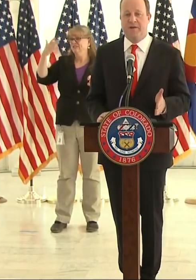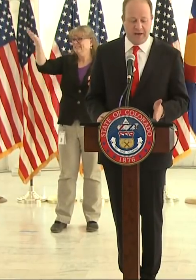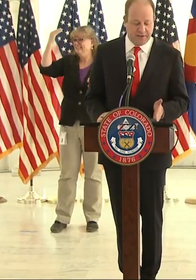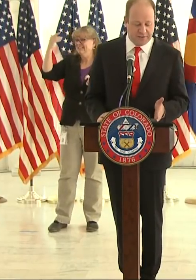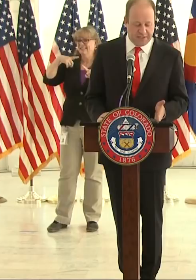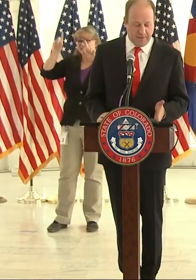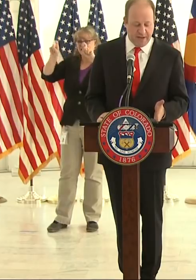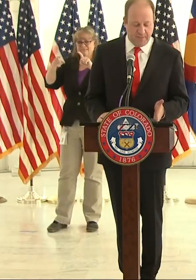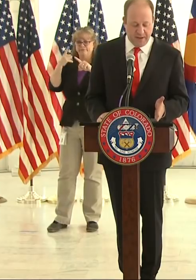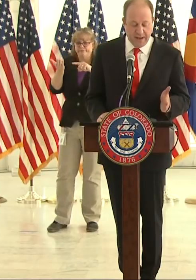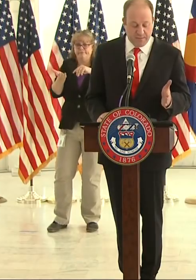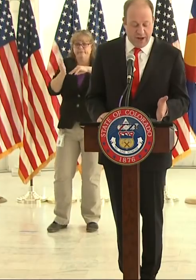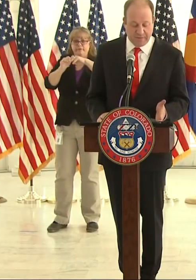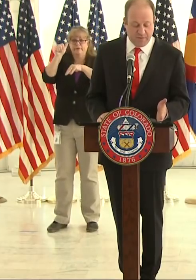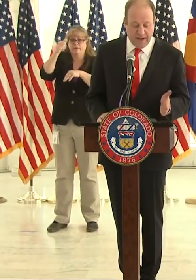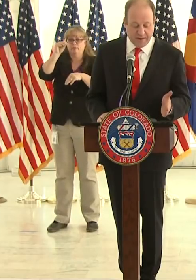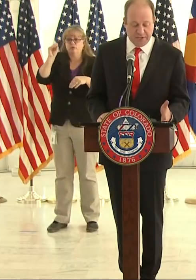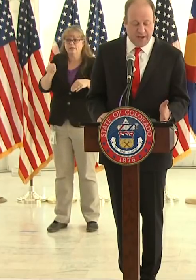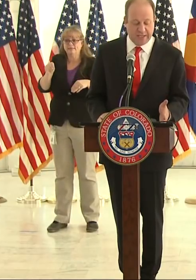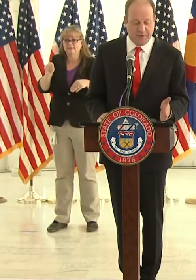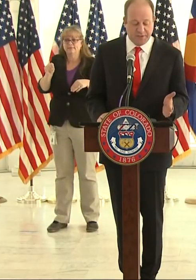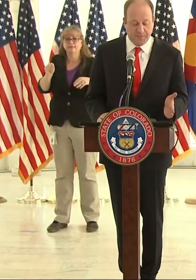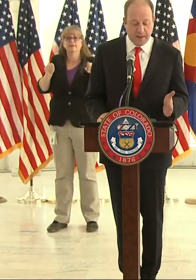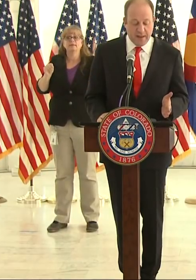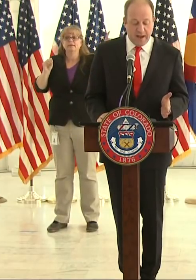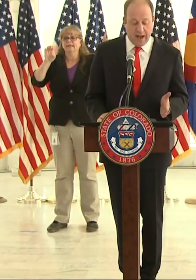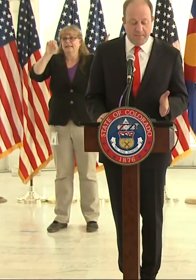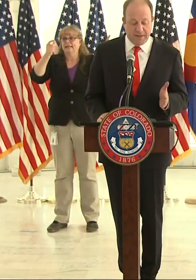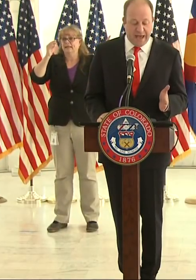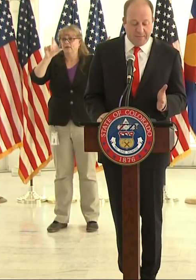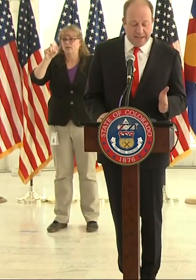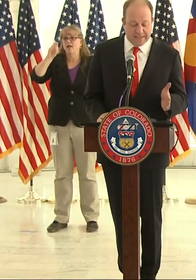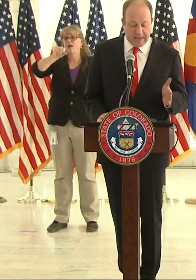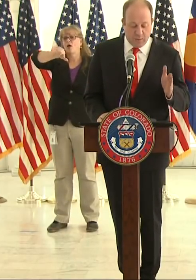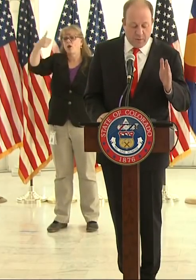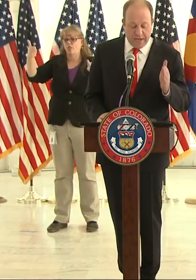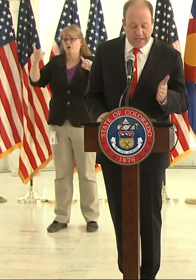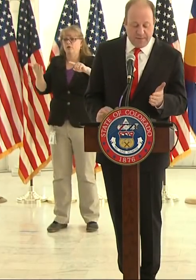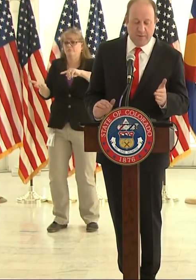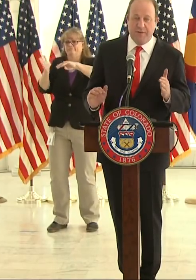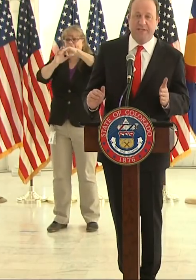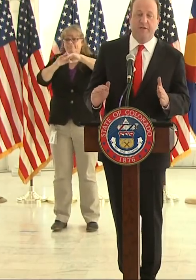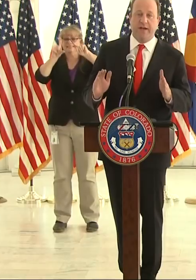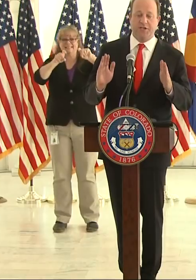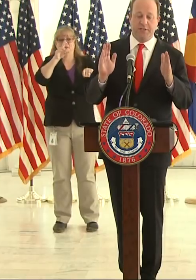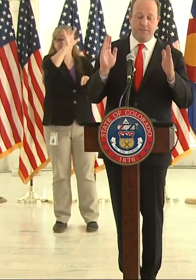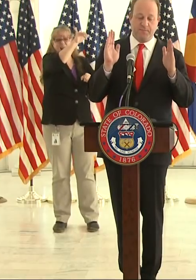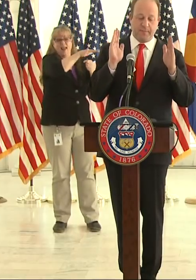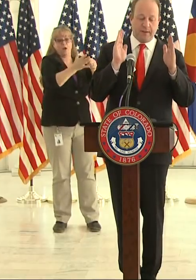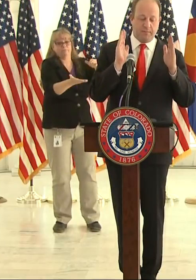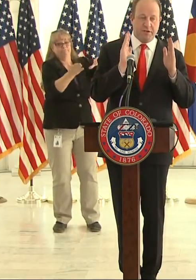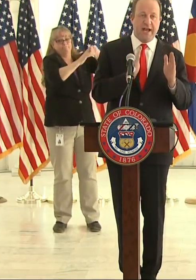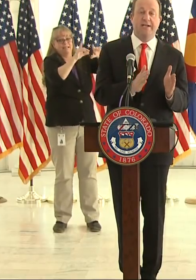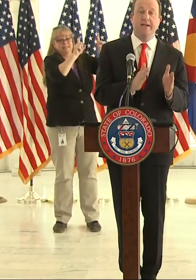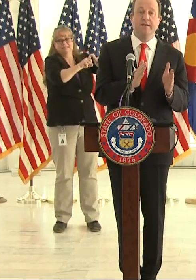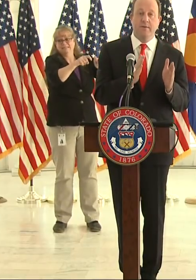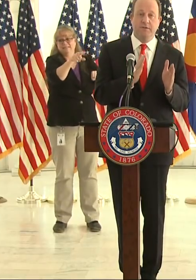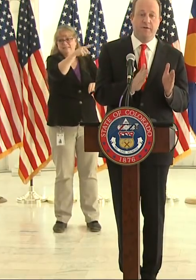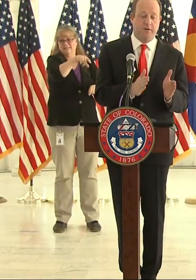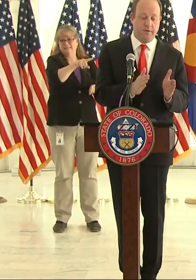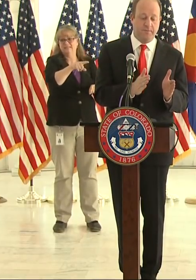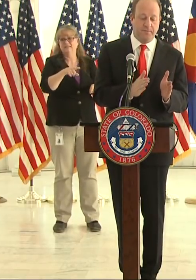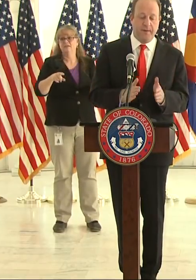Many other counties are stepping up, and private providers and hospitals. But that means that where we need to be with these interventions,